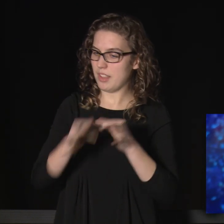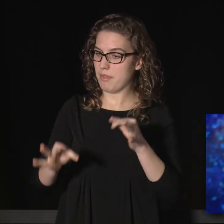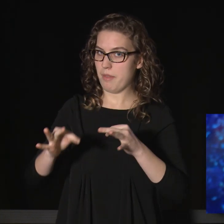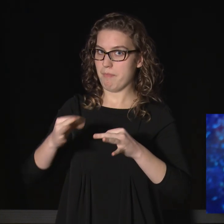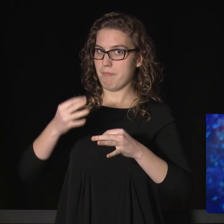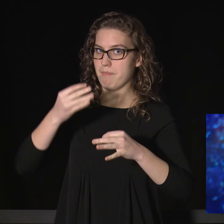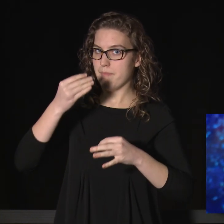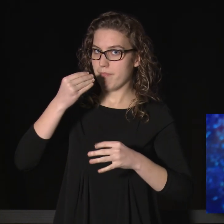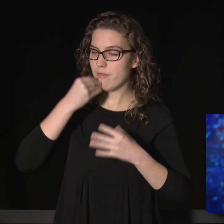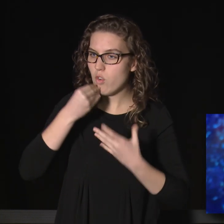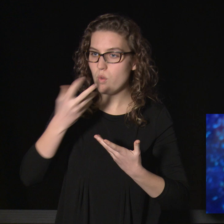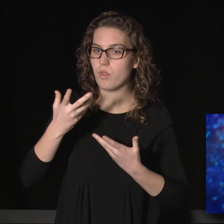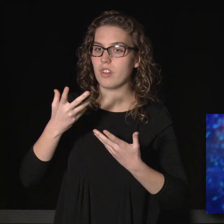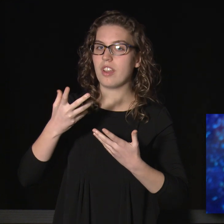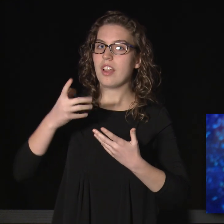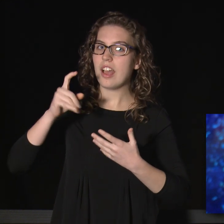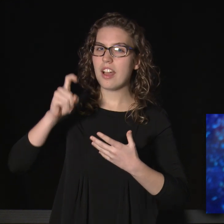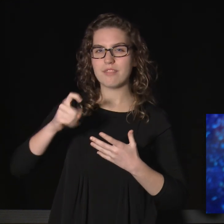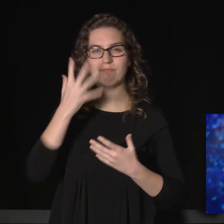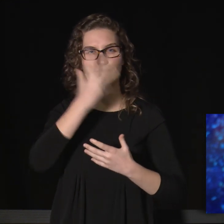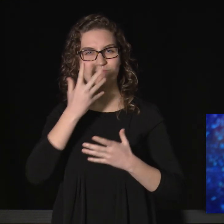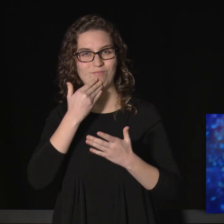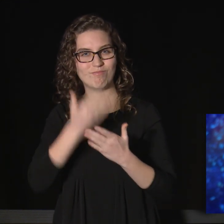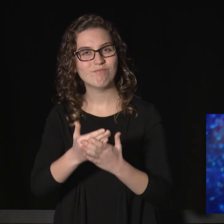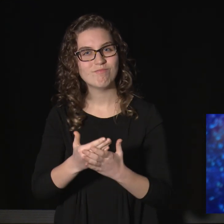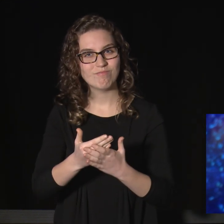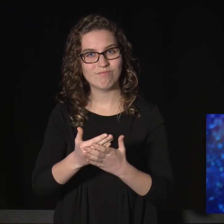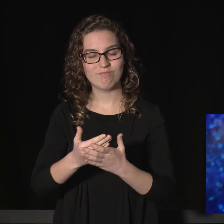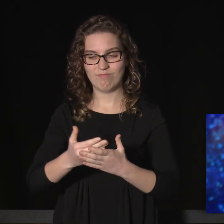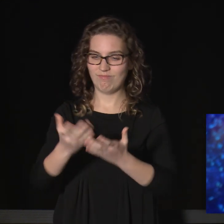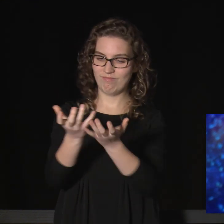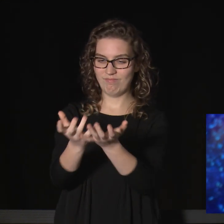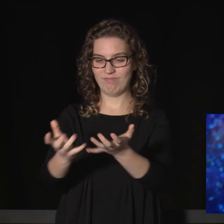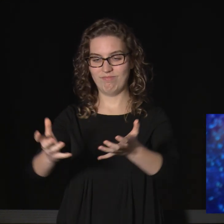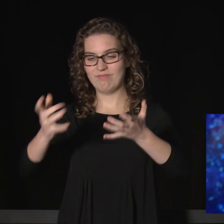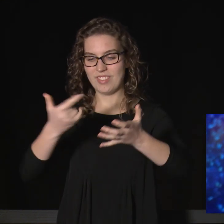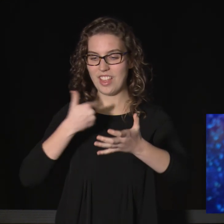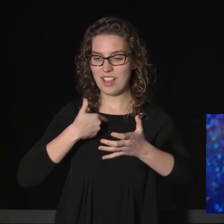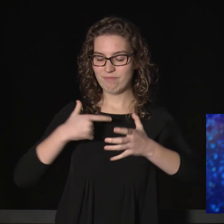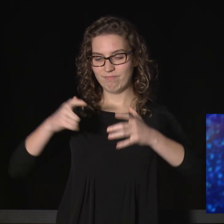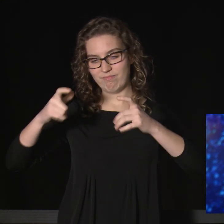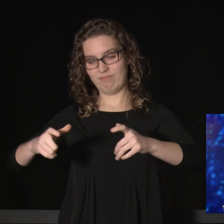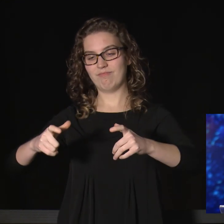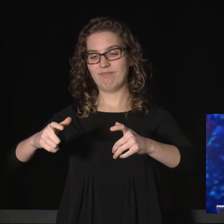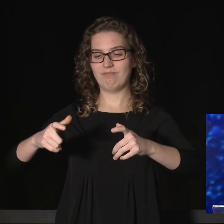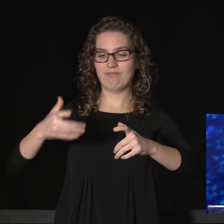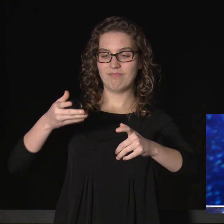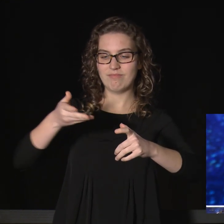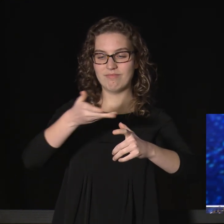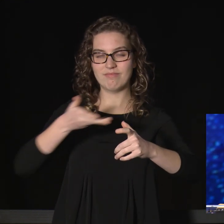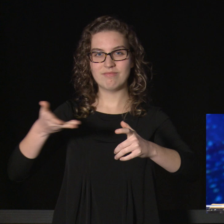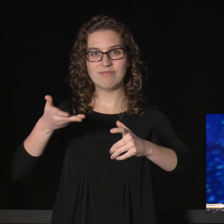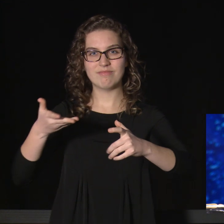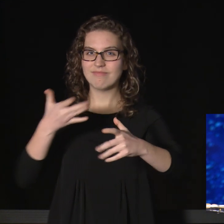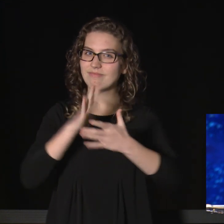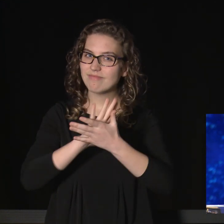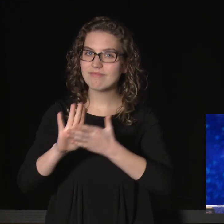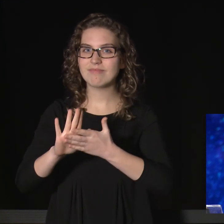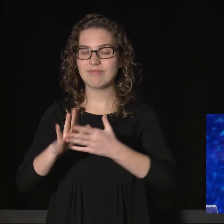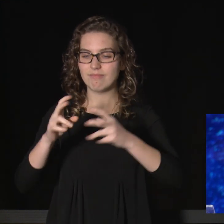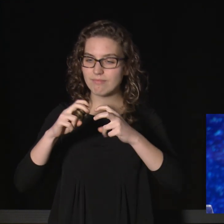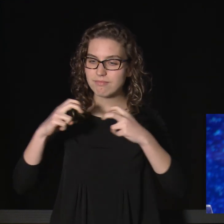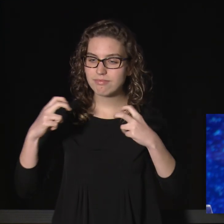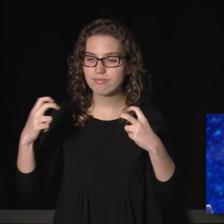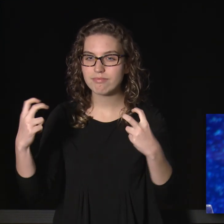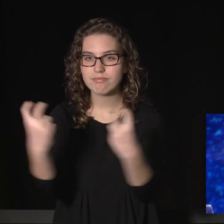presentation, right? So I'm going to plate everything just nice, and we're all going to sit down around the table, and as we